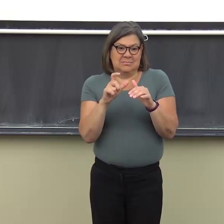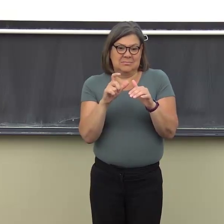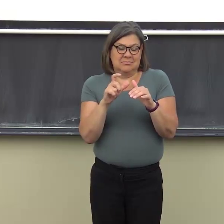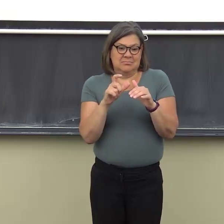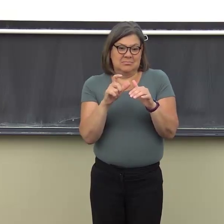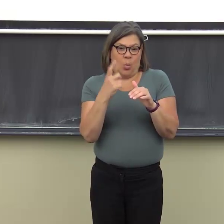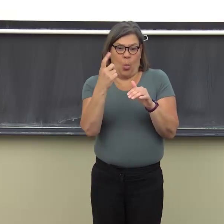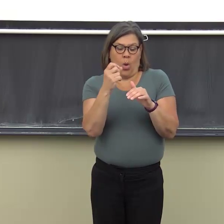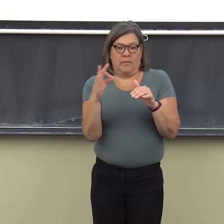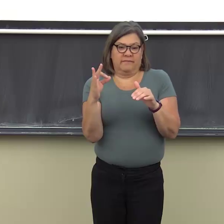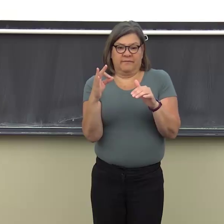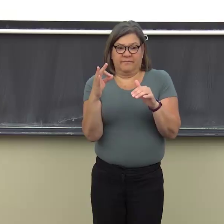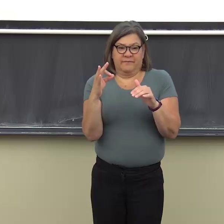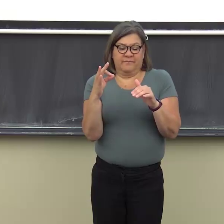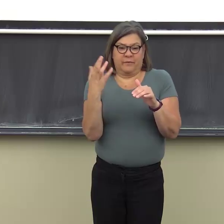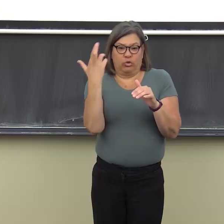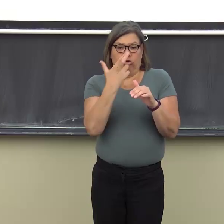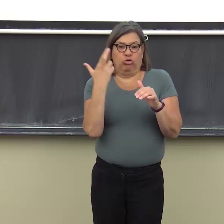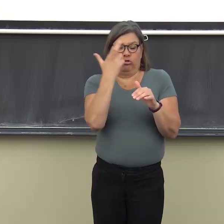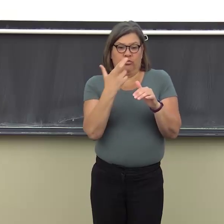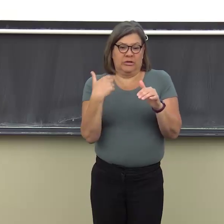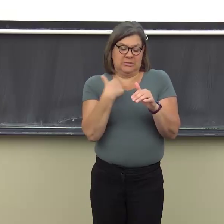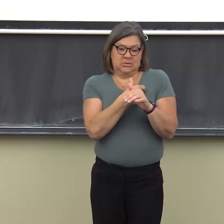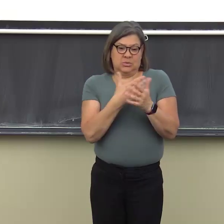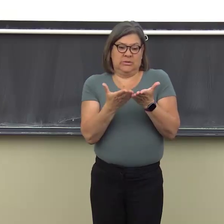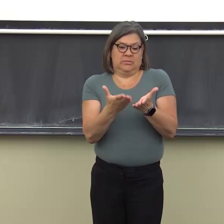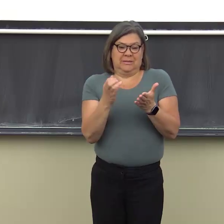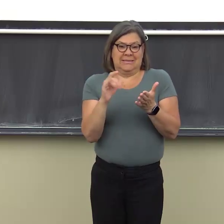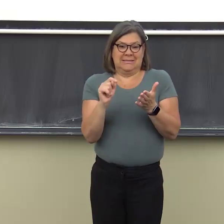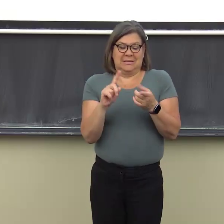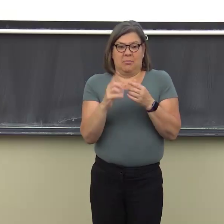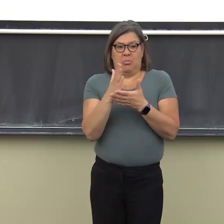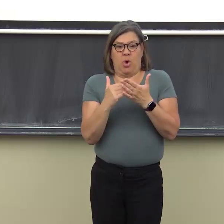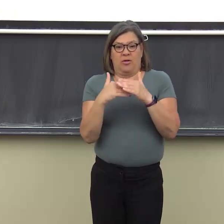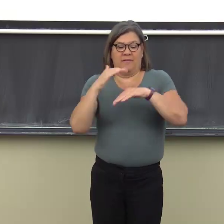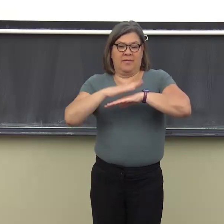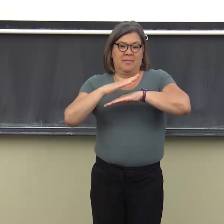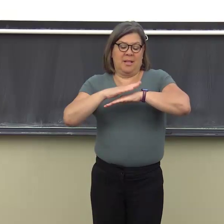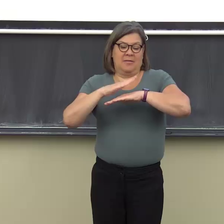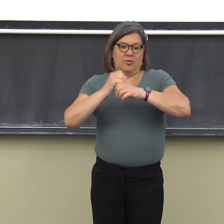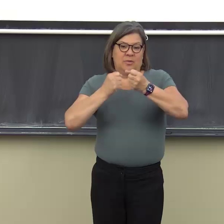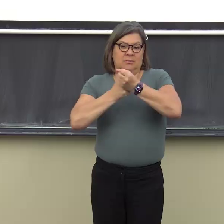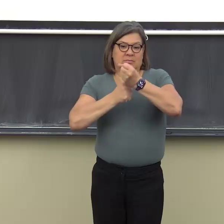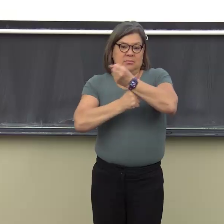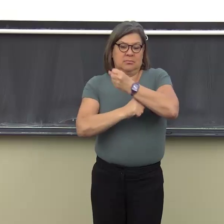one of the reasons for it to exist and part of the platform that holds it